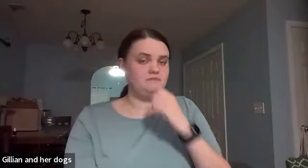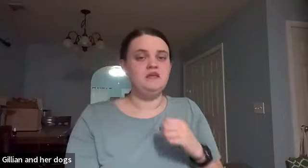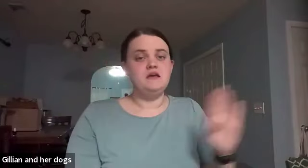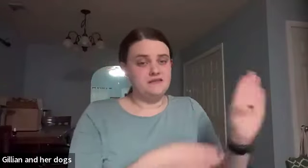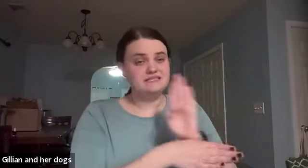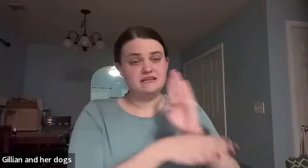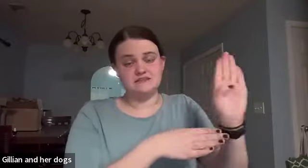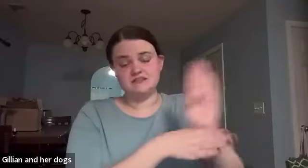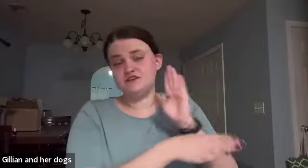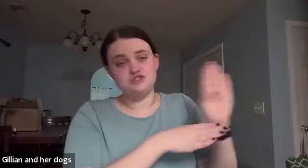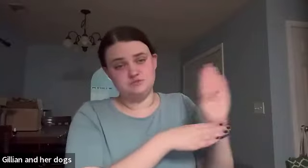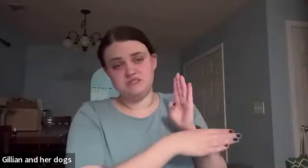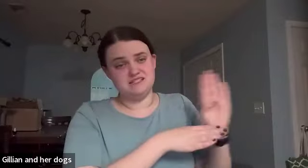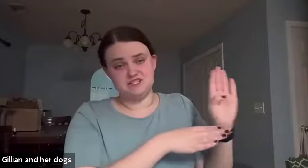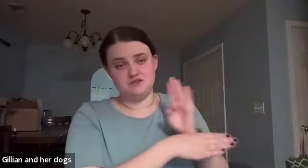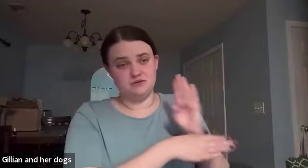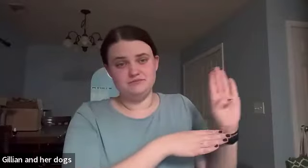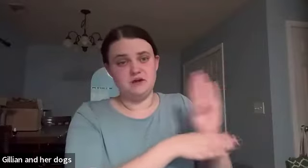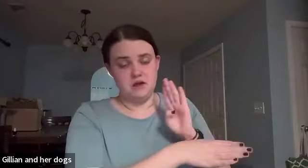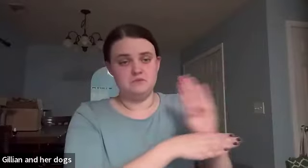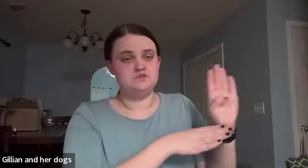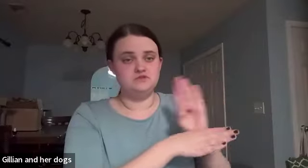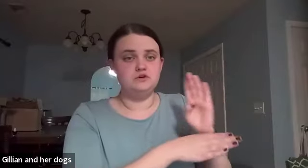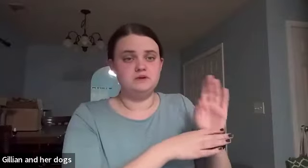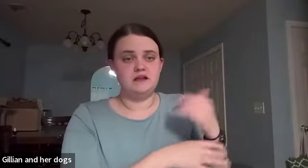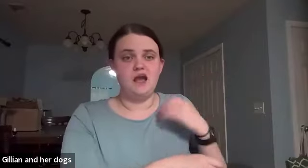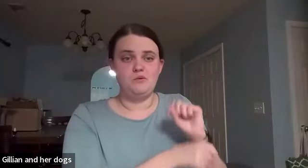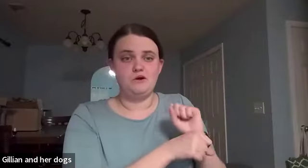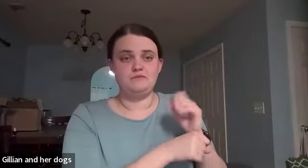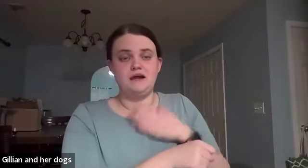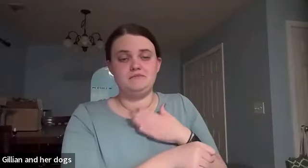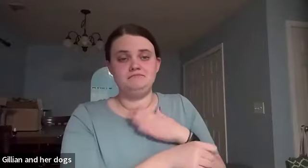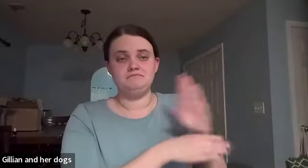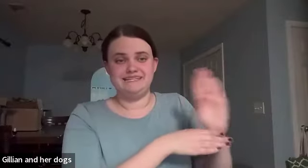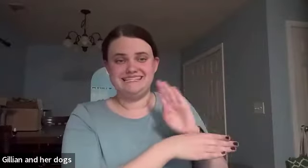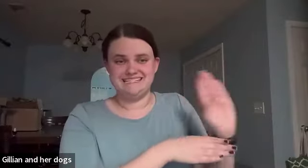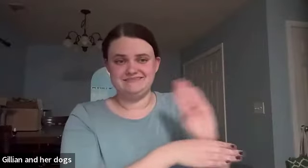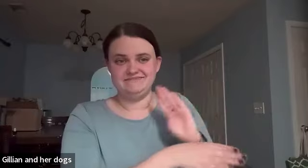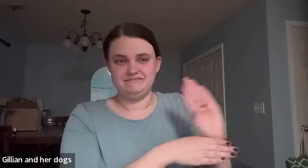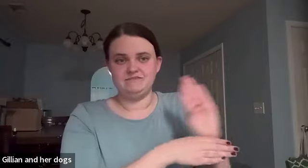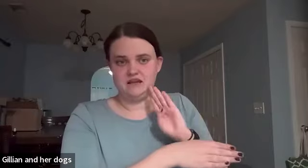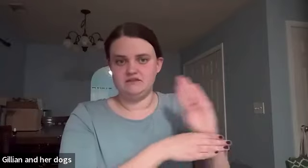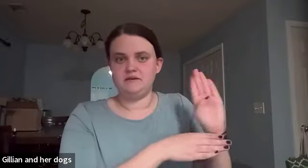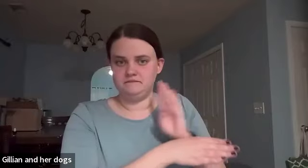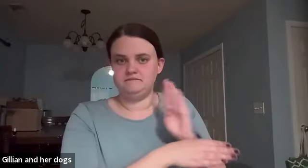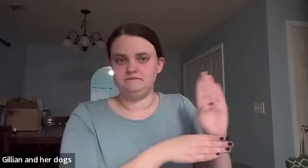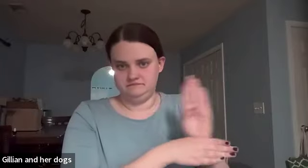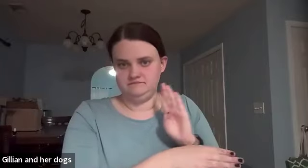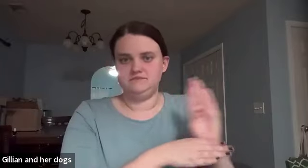Okay. And this, like I said, this is also just business in general. So you could be like, I work my business, that kind of thing. You